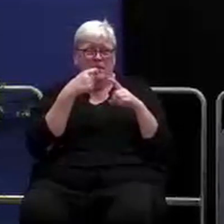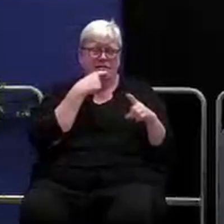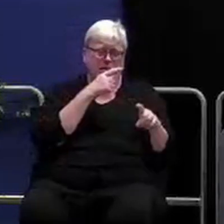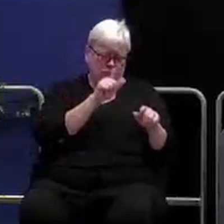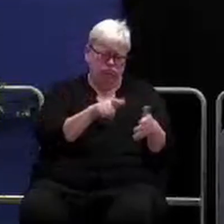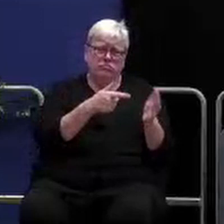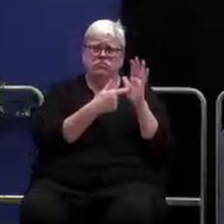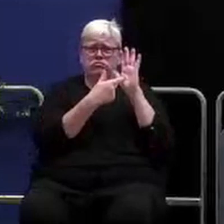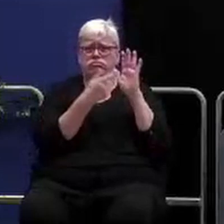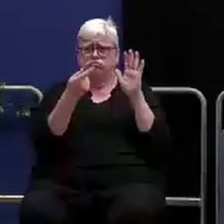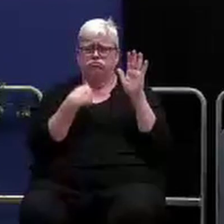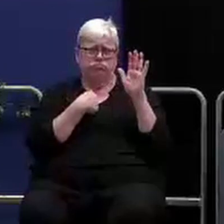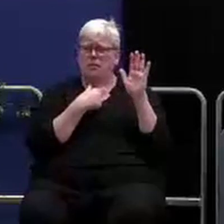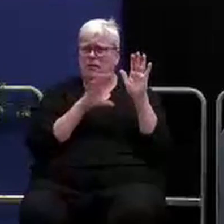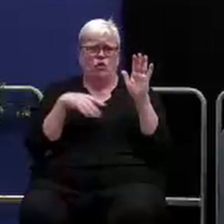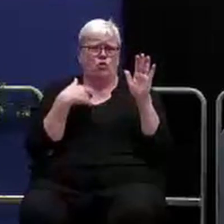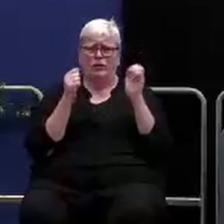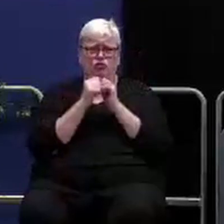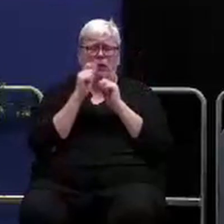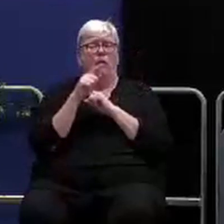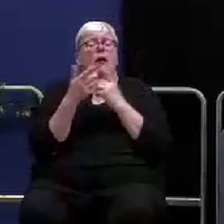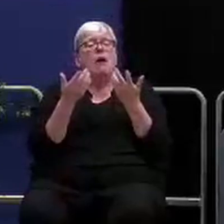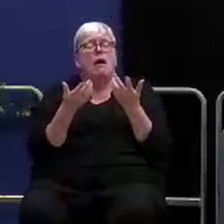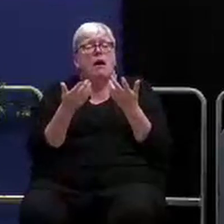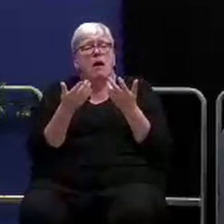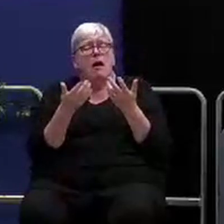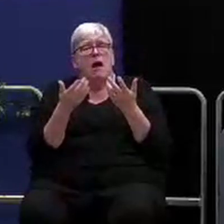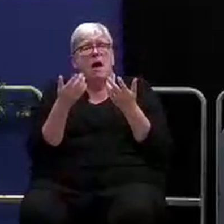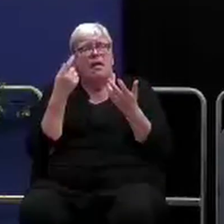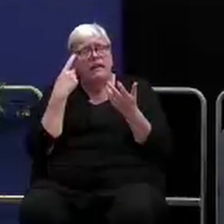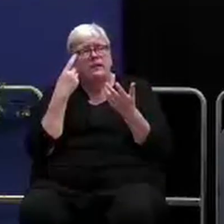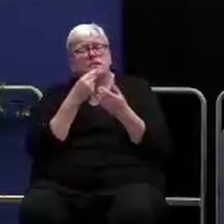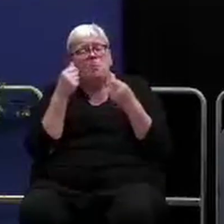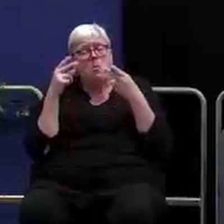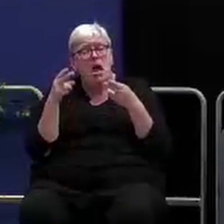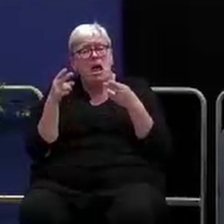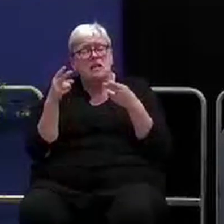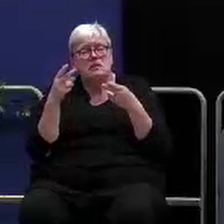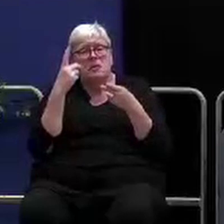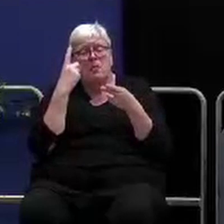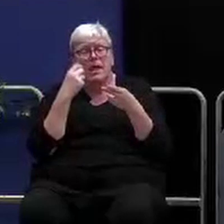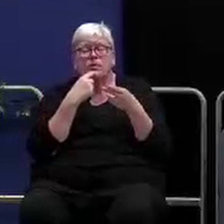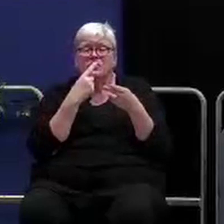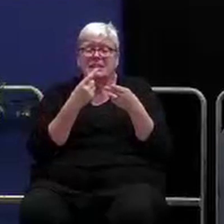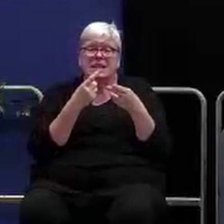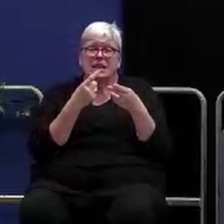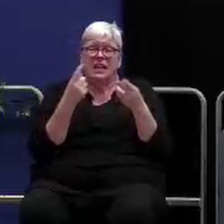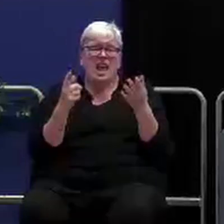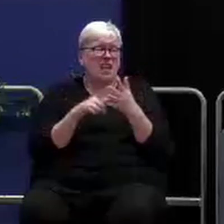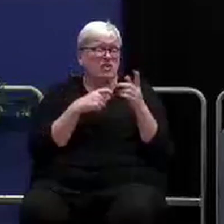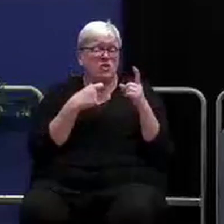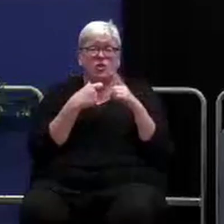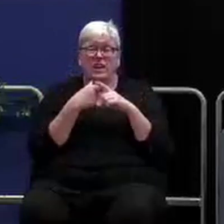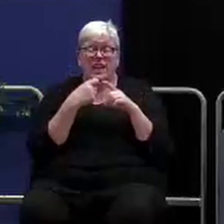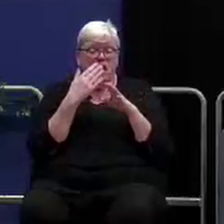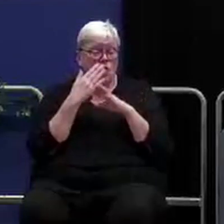here that I'm really not on board with. But I think in some ways being able to say, it's okay that the